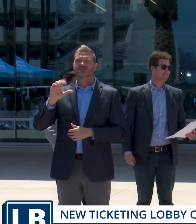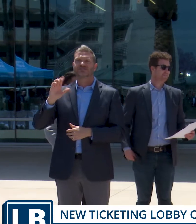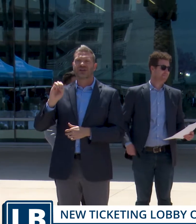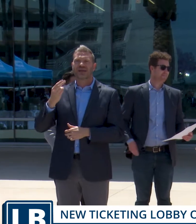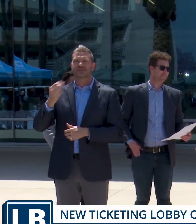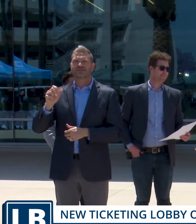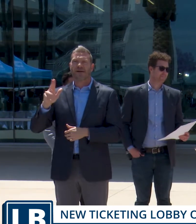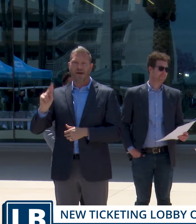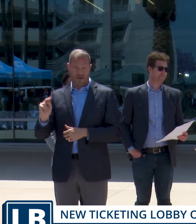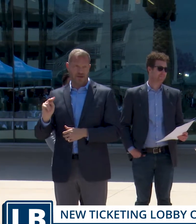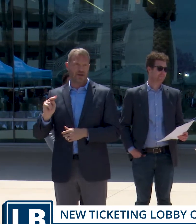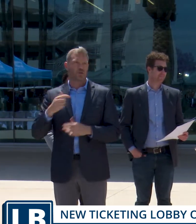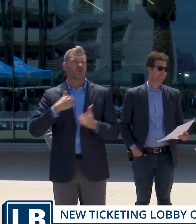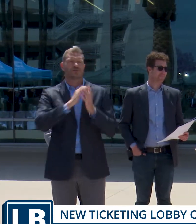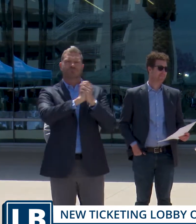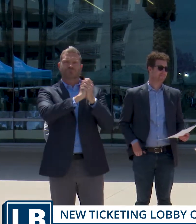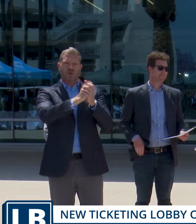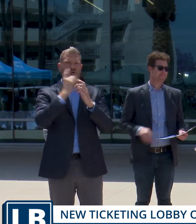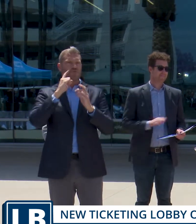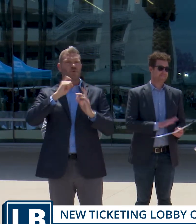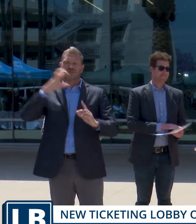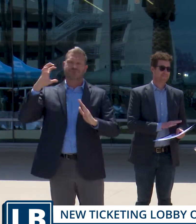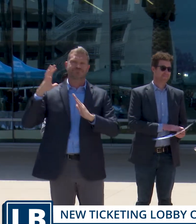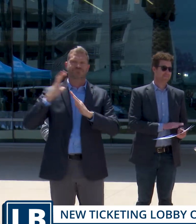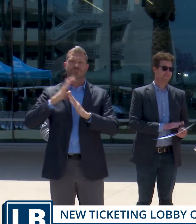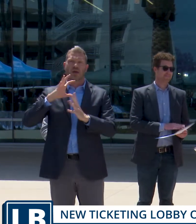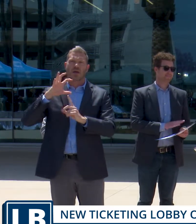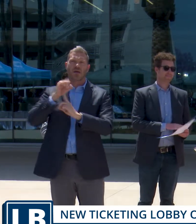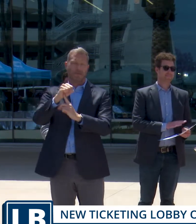on this major accomplishment. Thank you. Thank you so much.